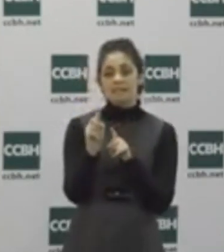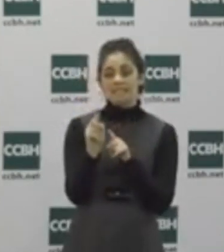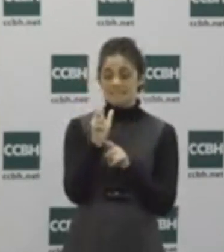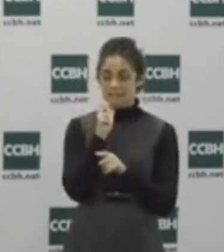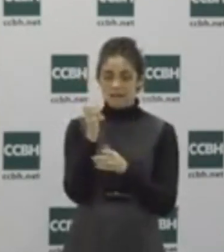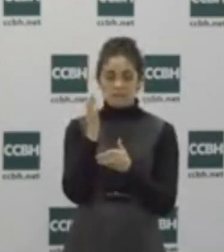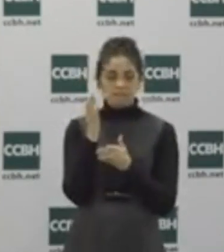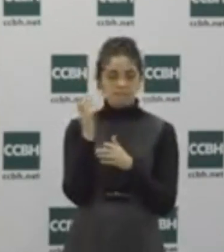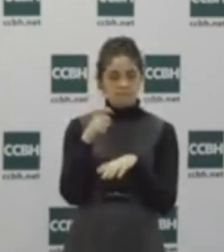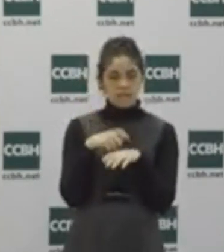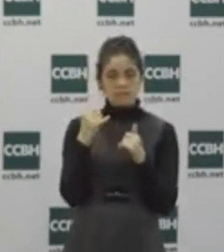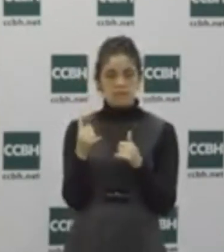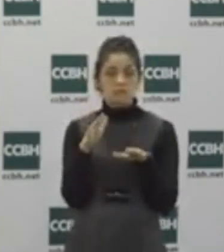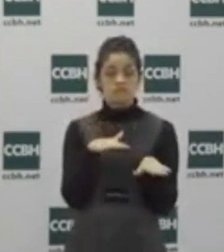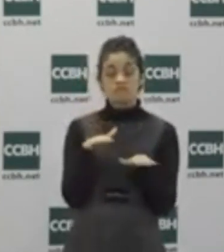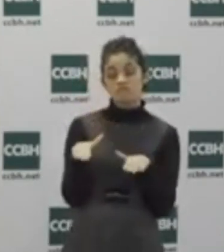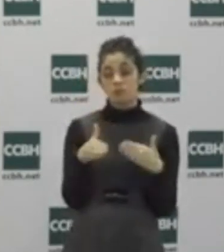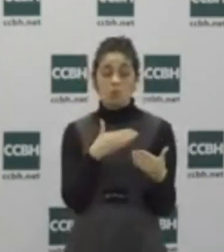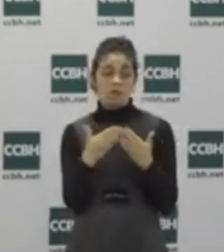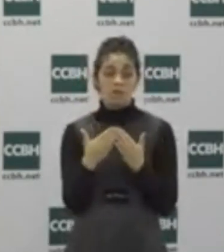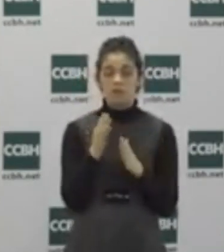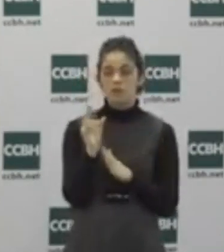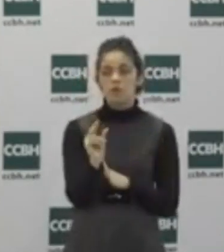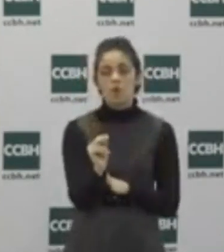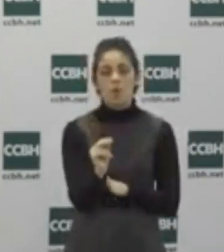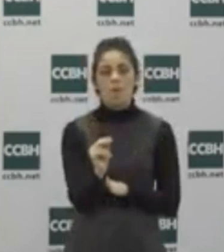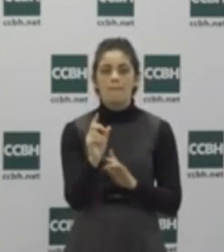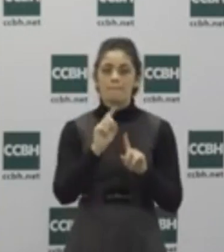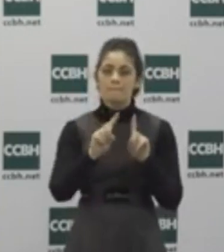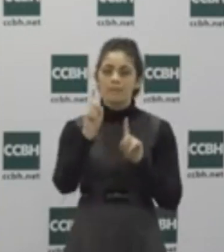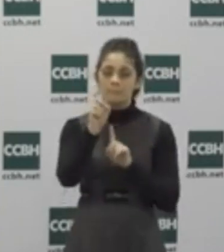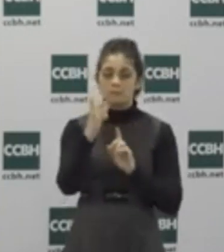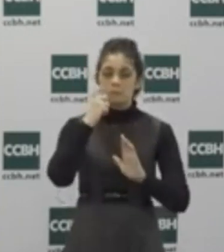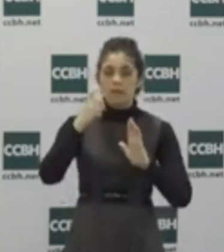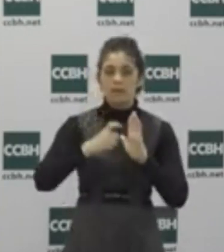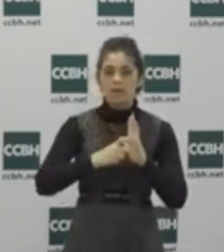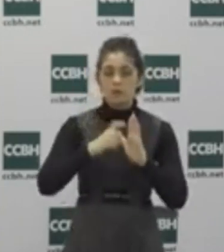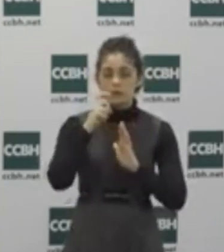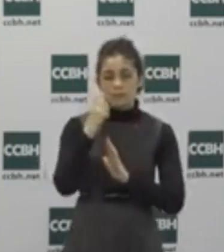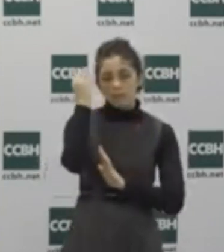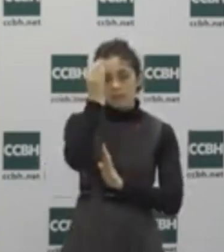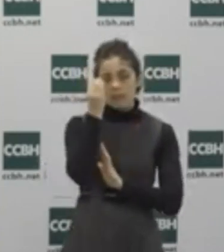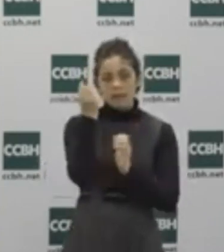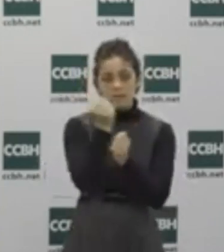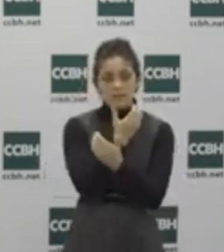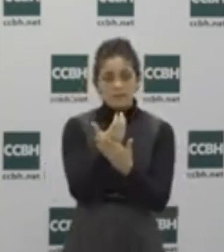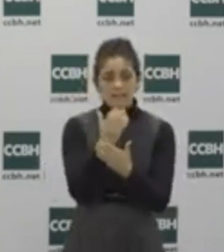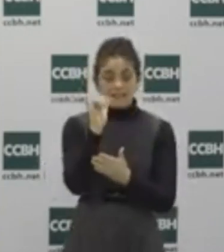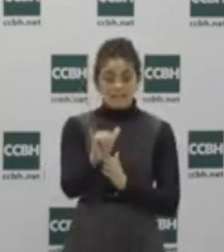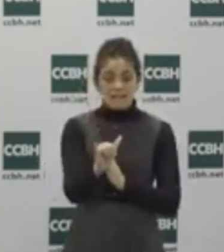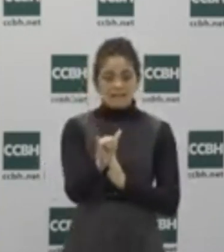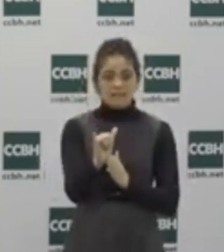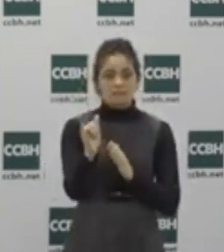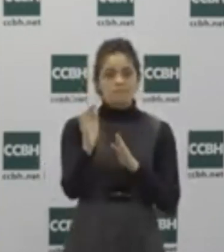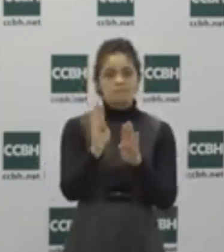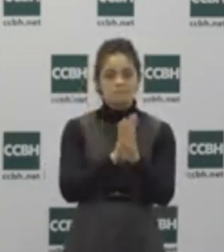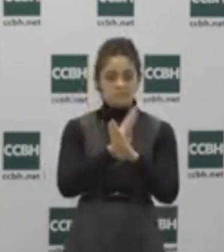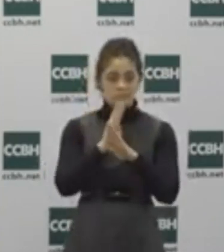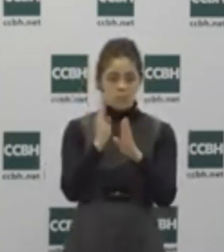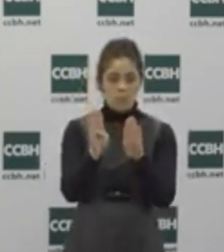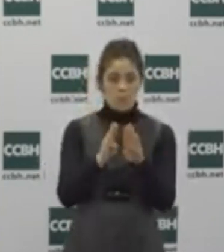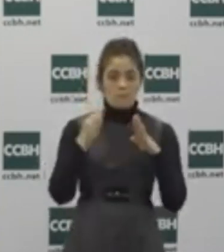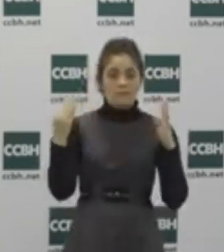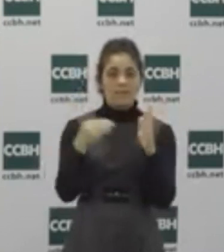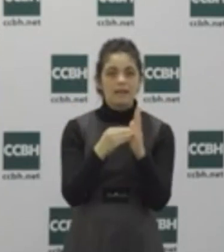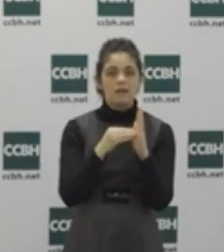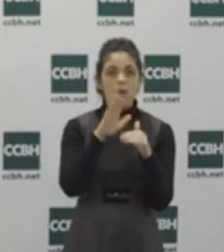time to become complacent. It's time to recognize that we need to be thoughtful about this phased reopening. The precautions that